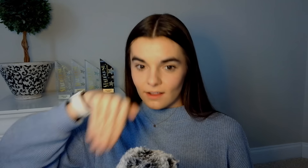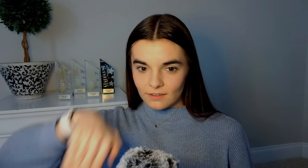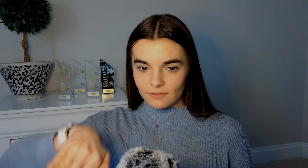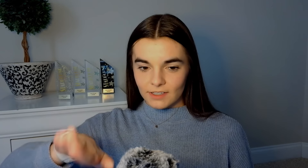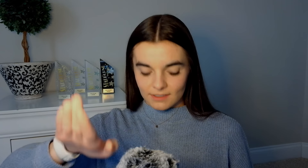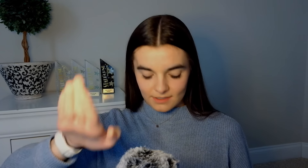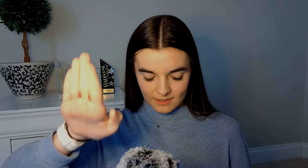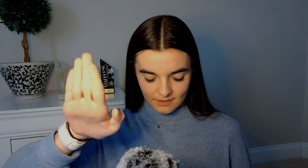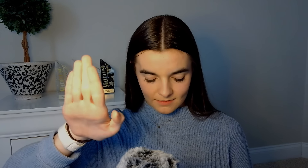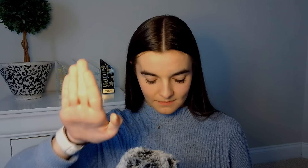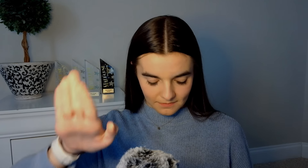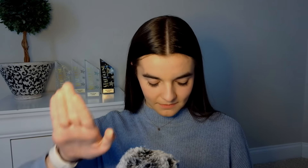elephant,